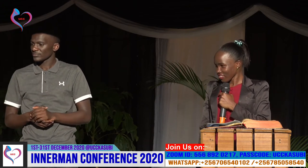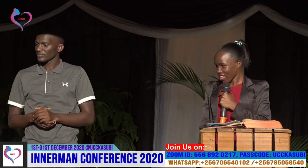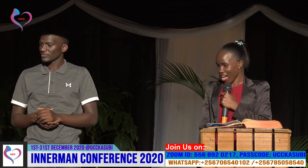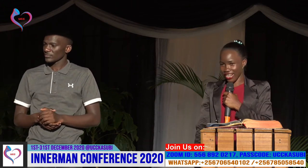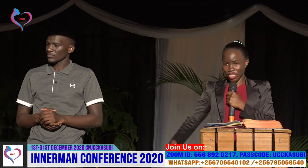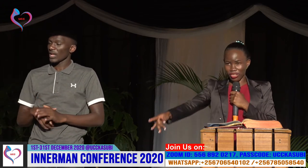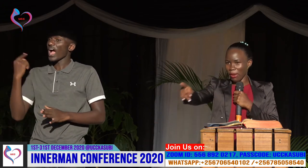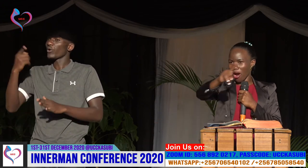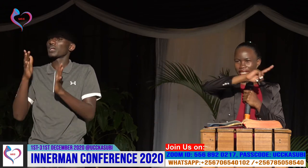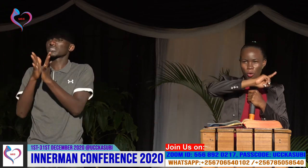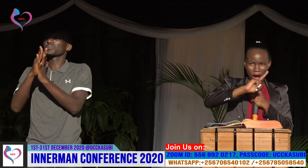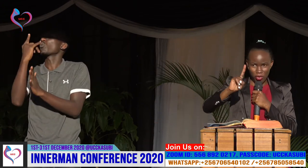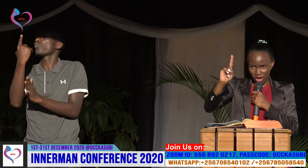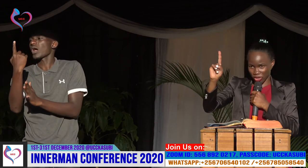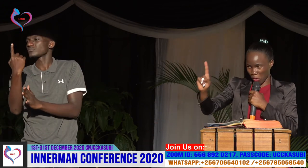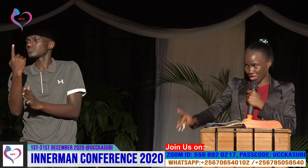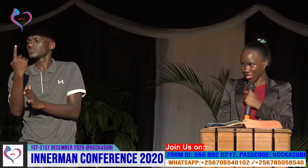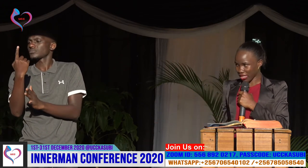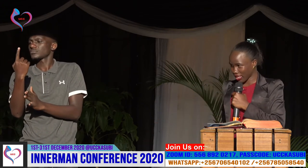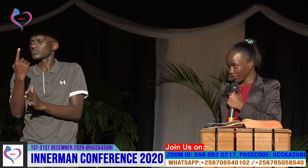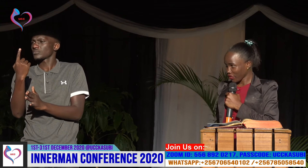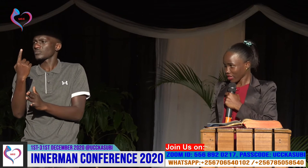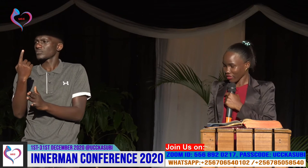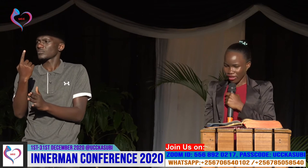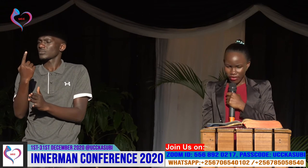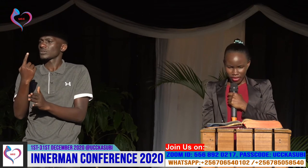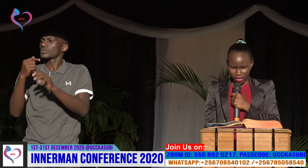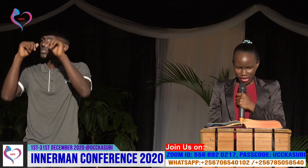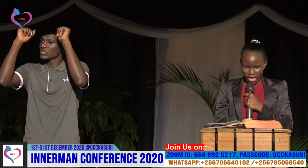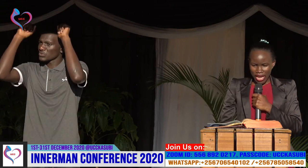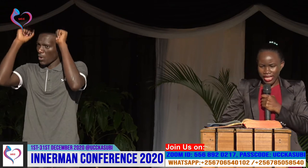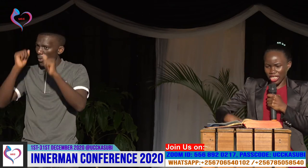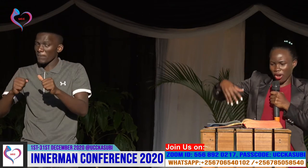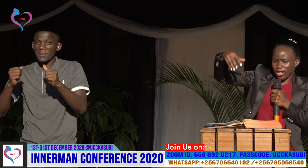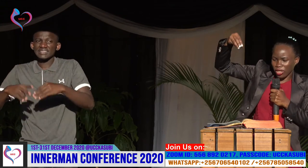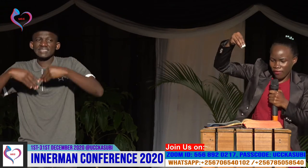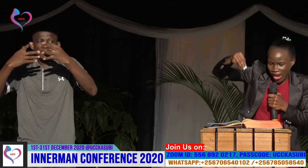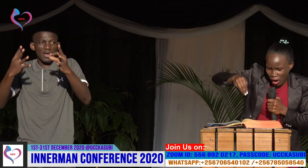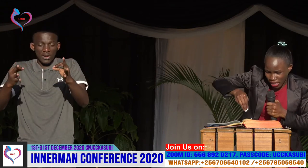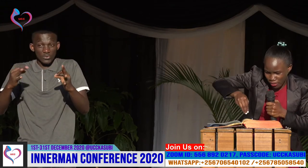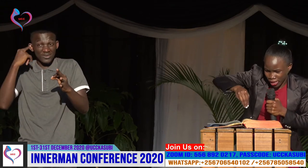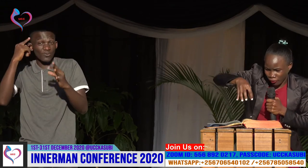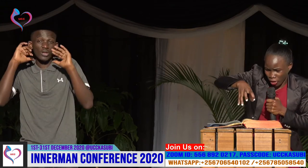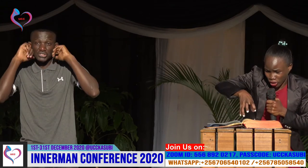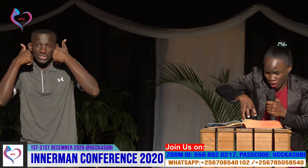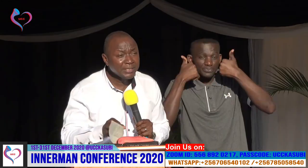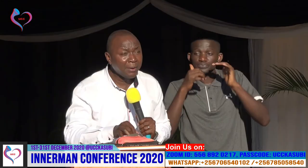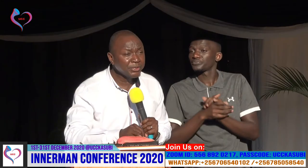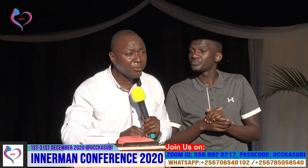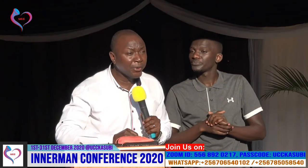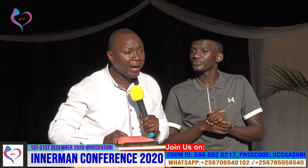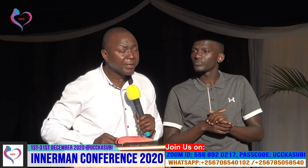here. And I told them only one reason. That you're going to give accountability for your